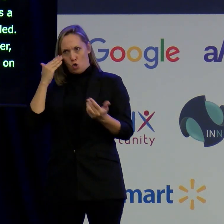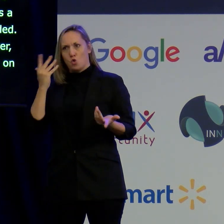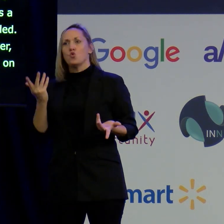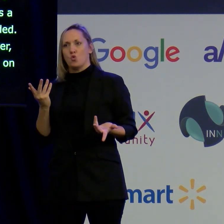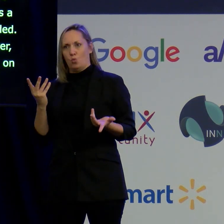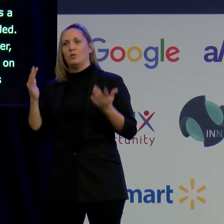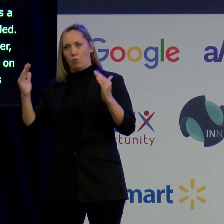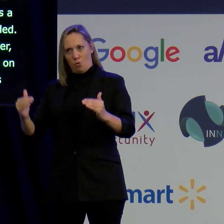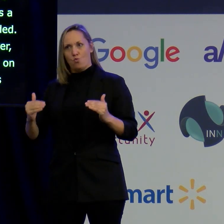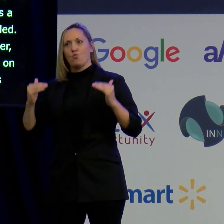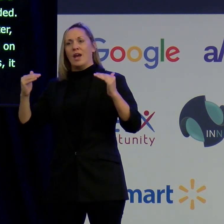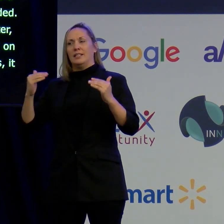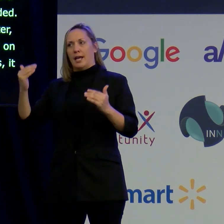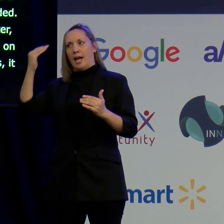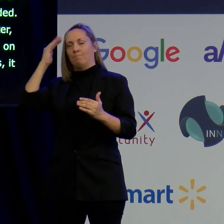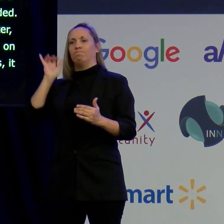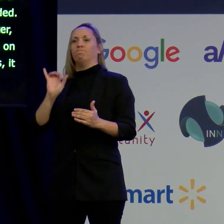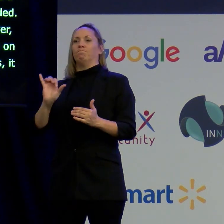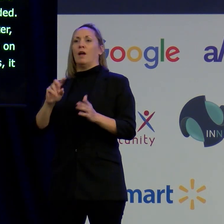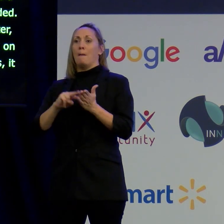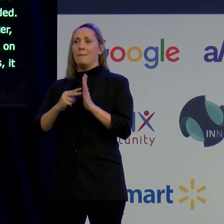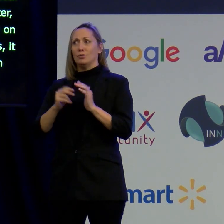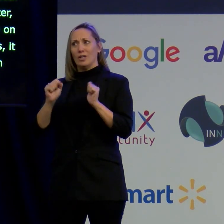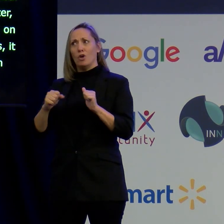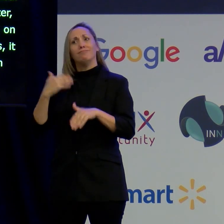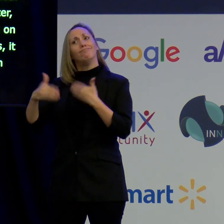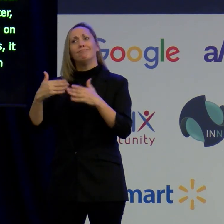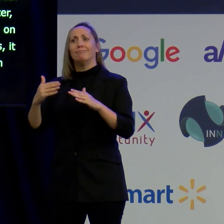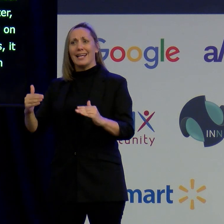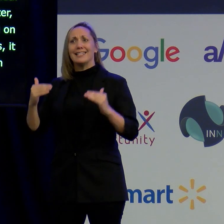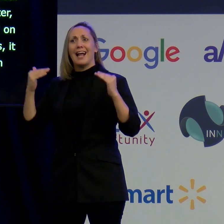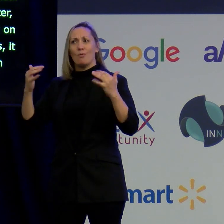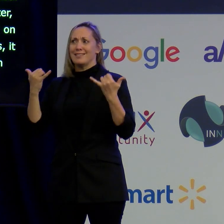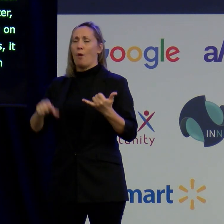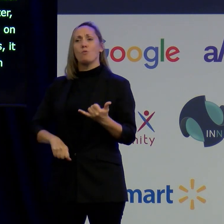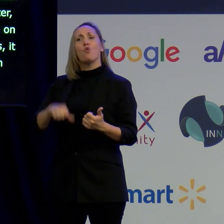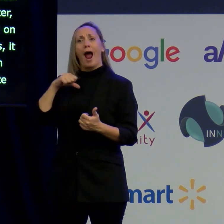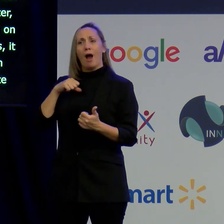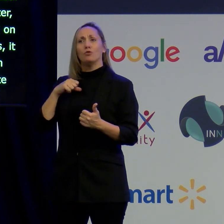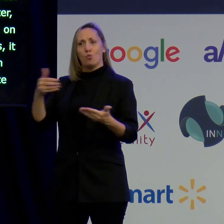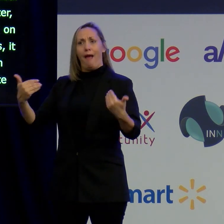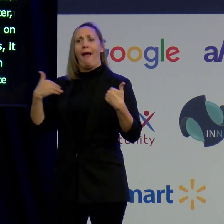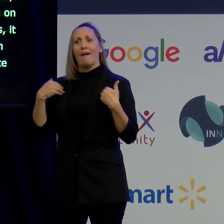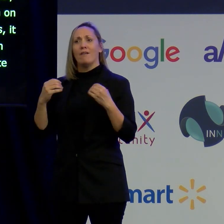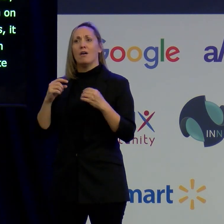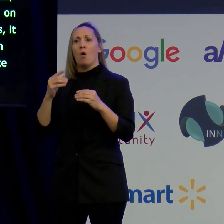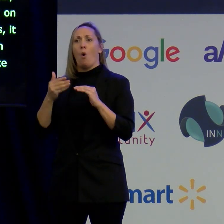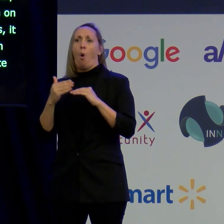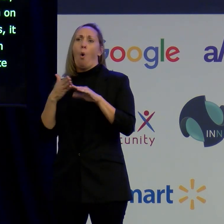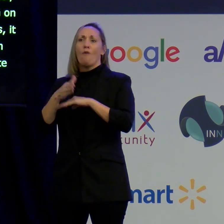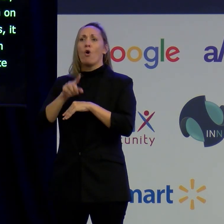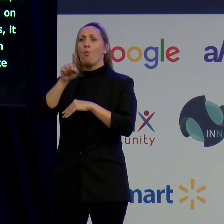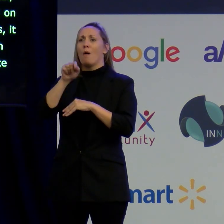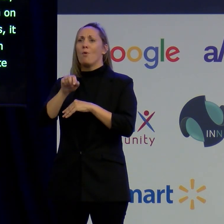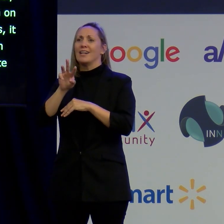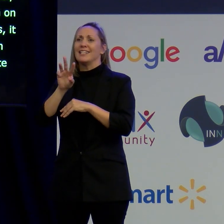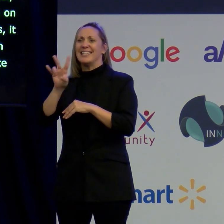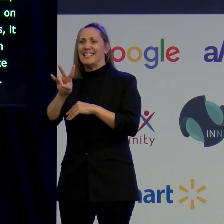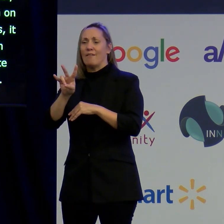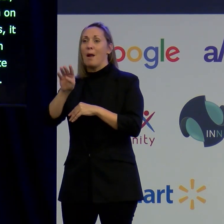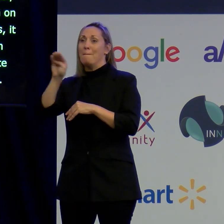raised that collective wealth, and it meant that we could accelerate. And we're now proud to have over 1.7 million having taken that